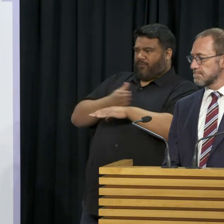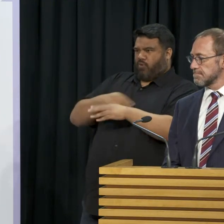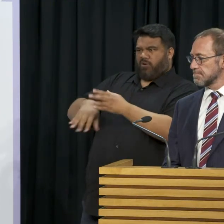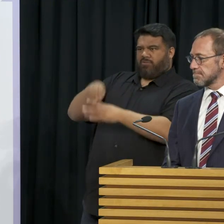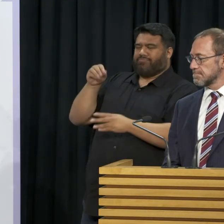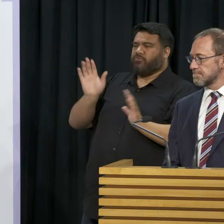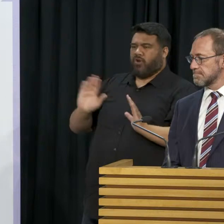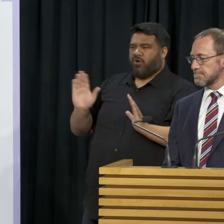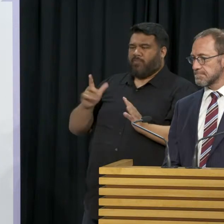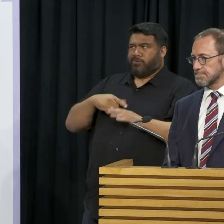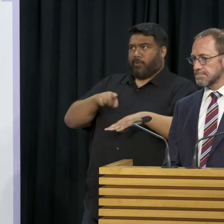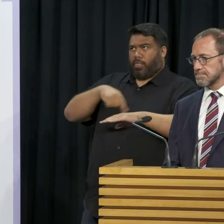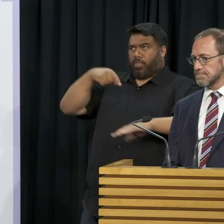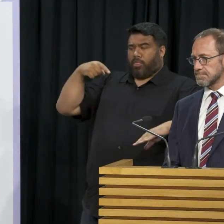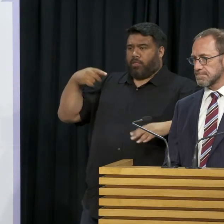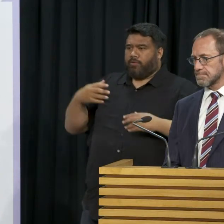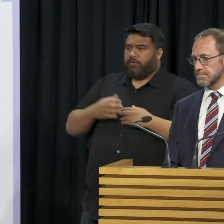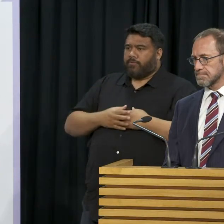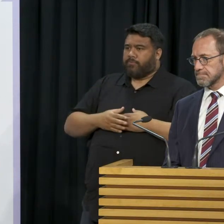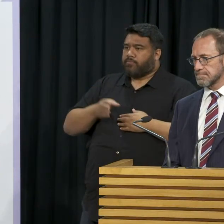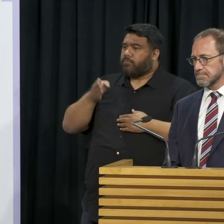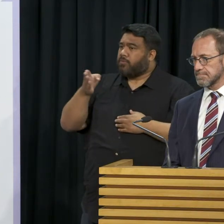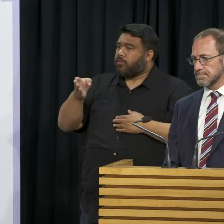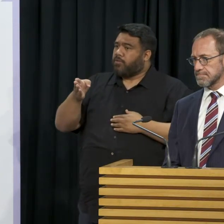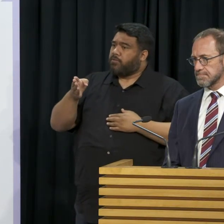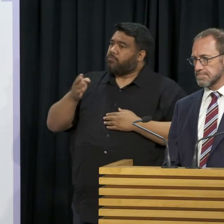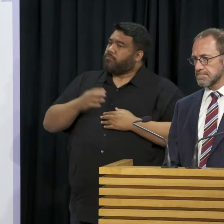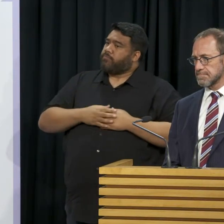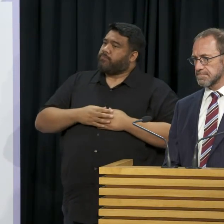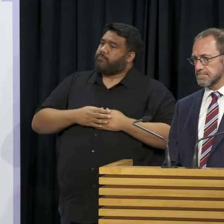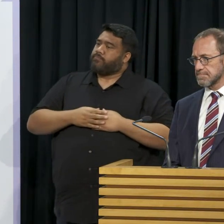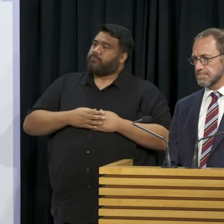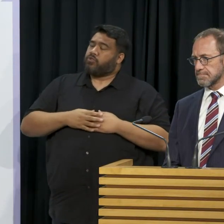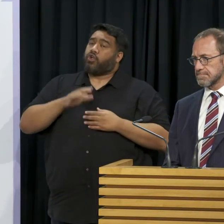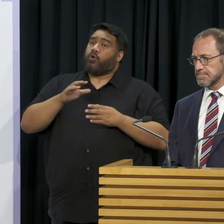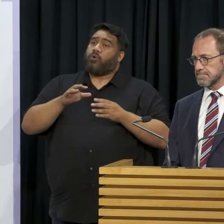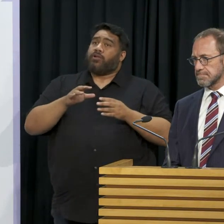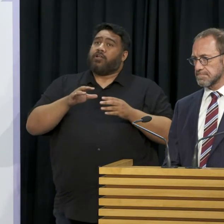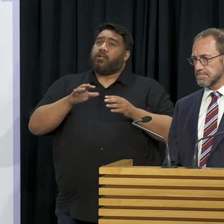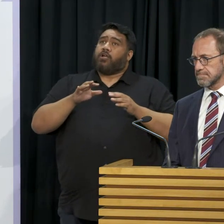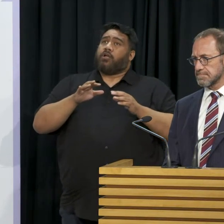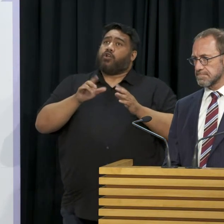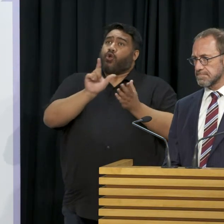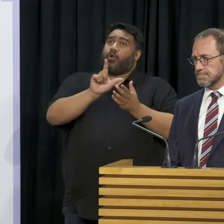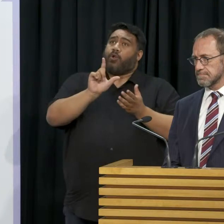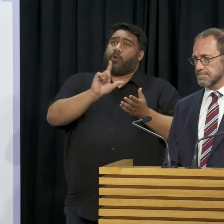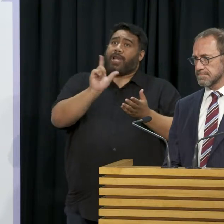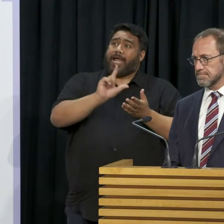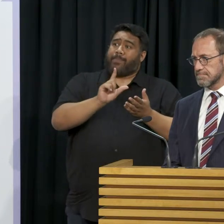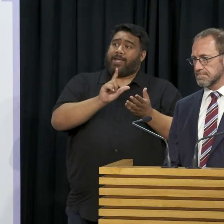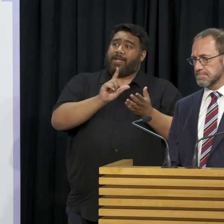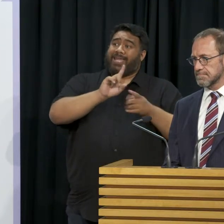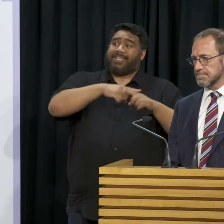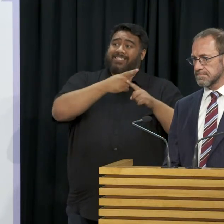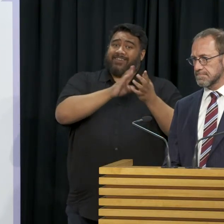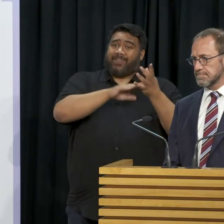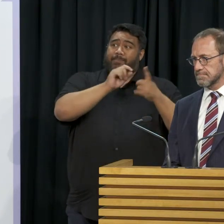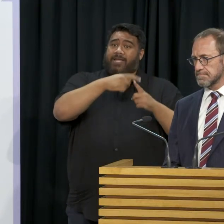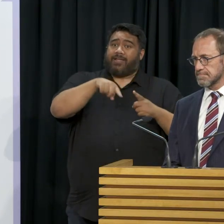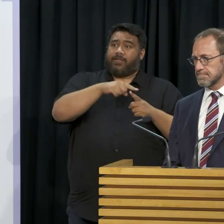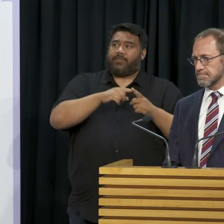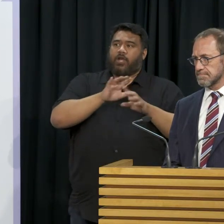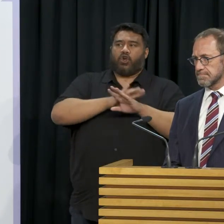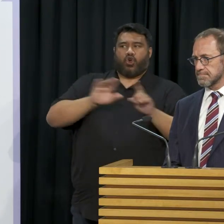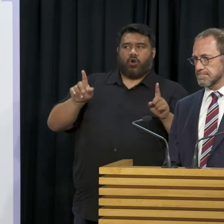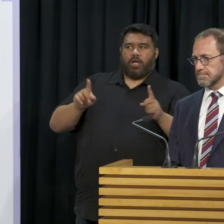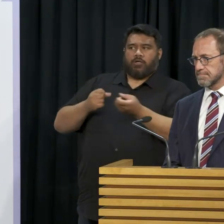for a very long time. So does that mean that no Labour non-executive MPs are allowed to publicly back other parties' members' bills? Because there's a new process